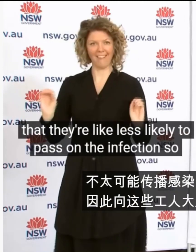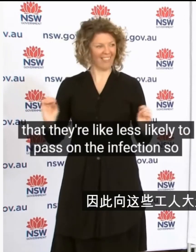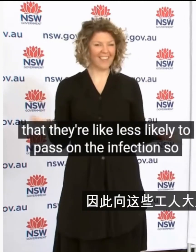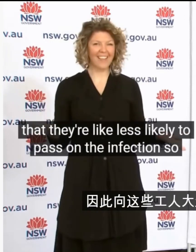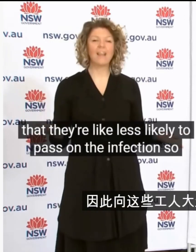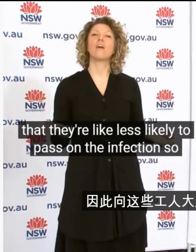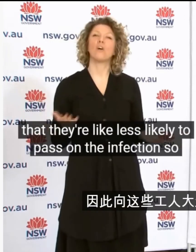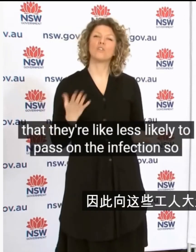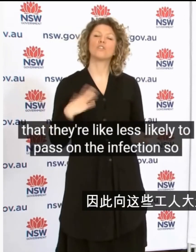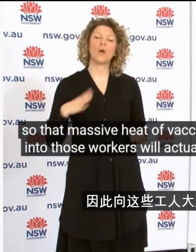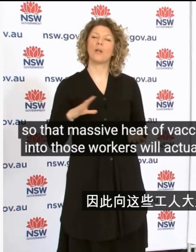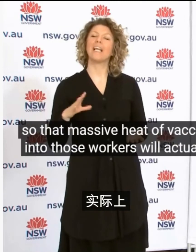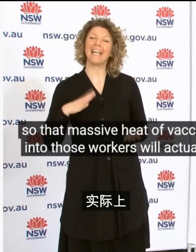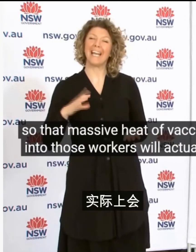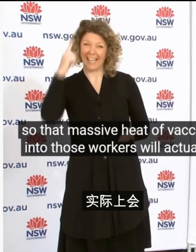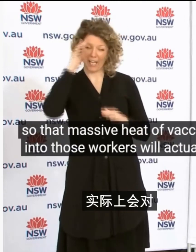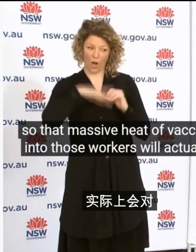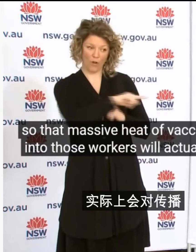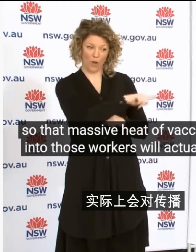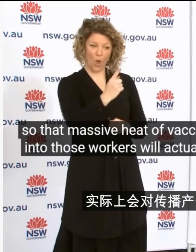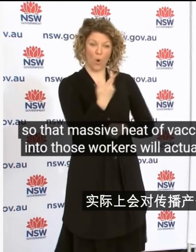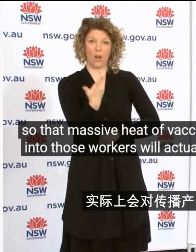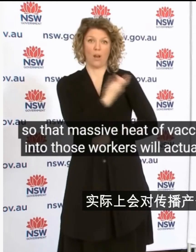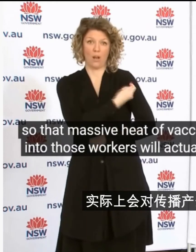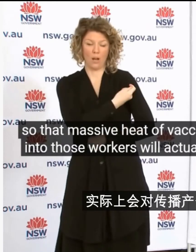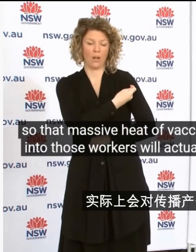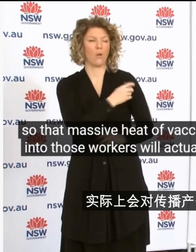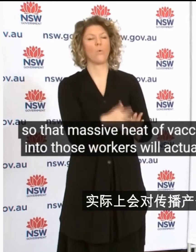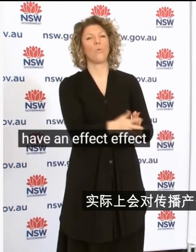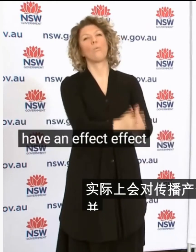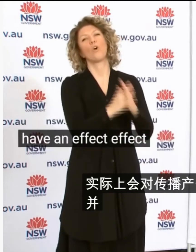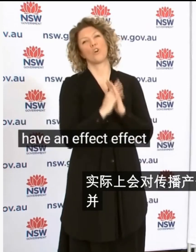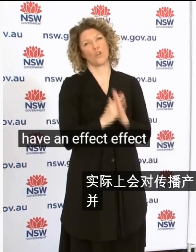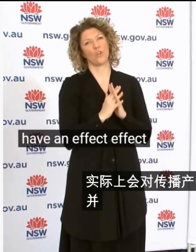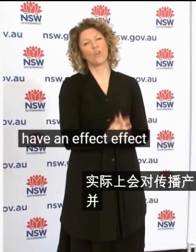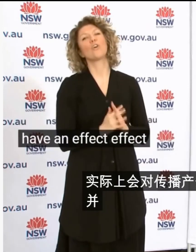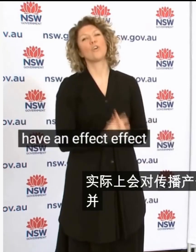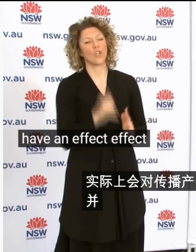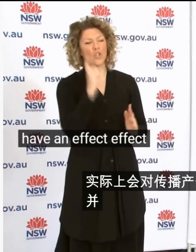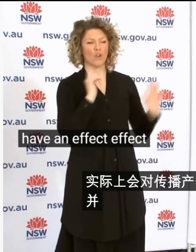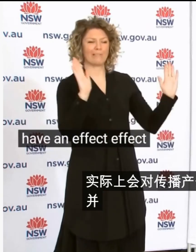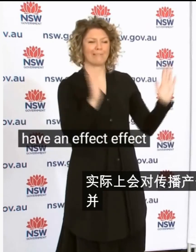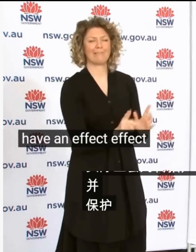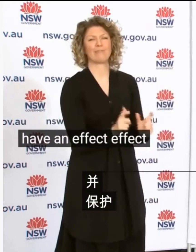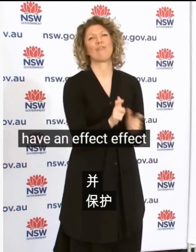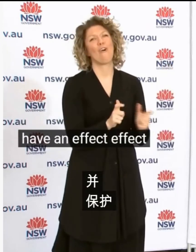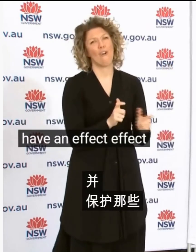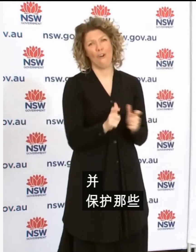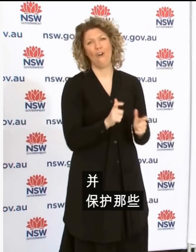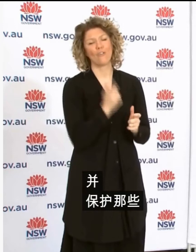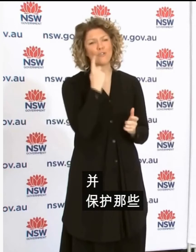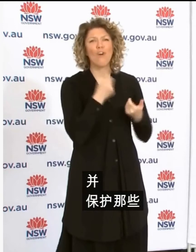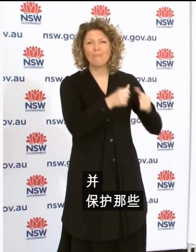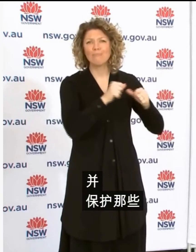vaccine into those workers will actually have an effect on the transmission as well as protecting